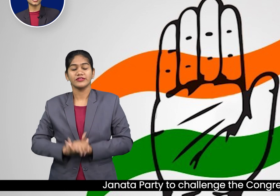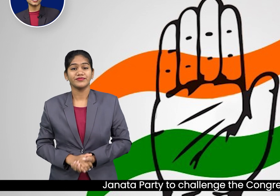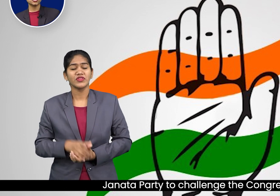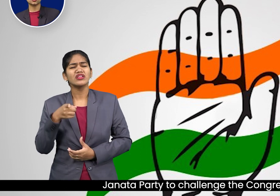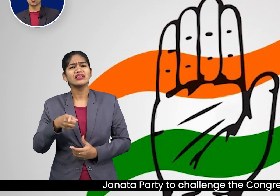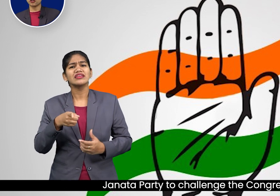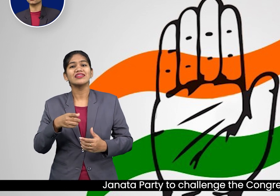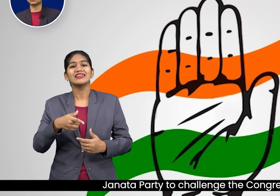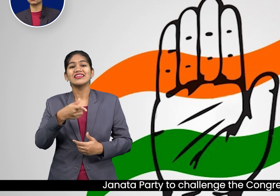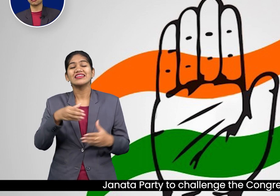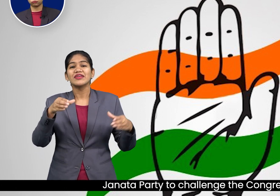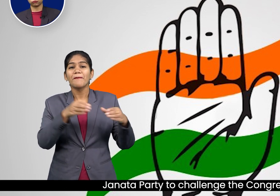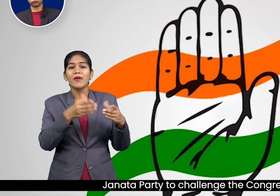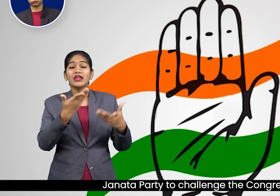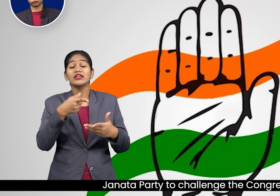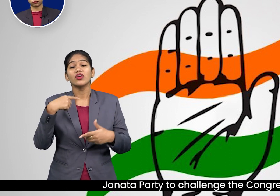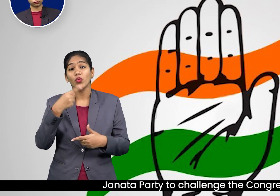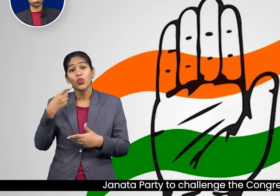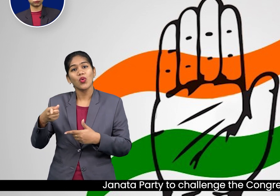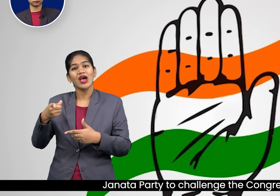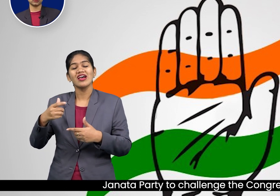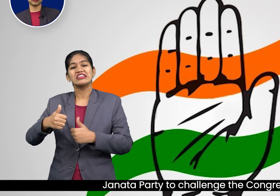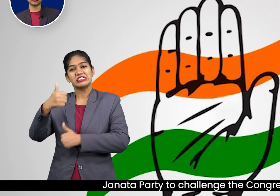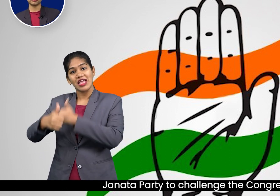to challenge the Congress.